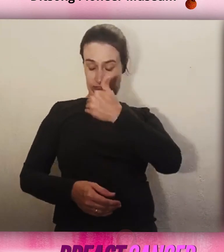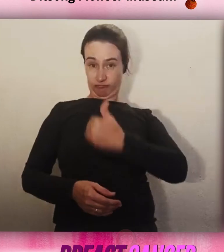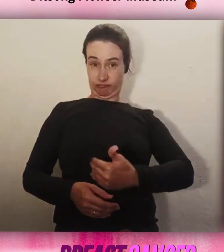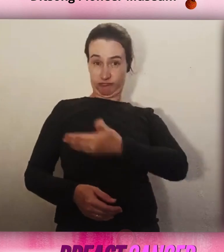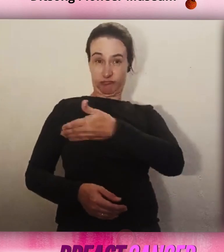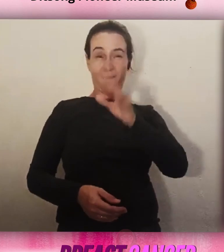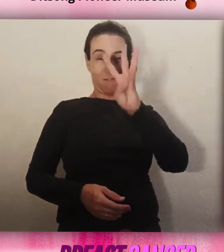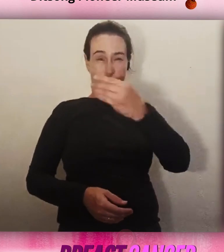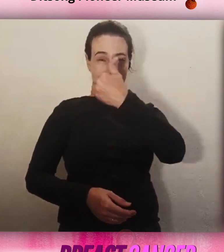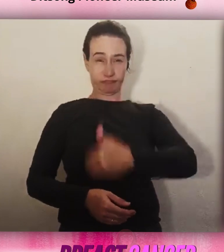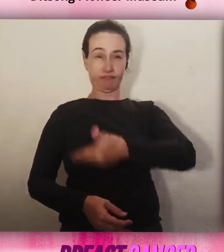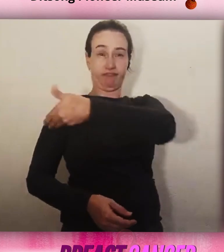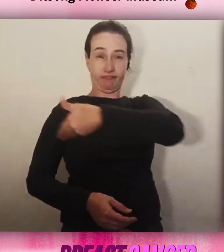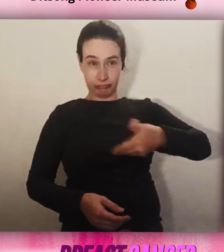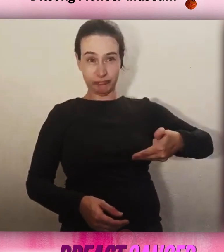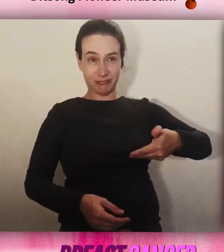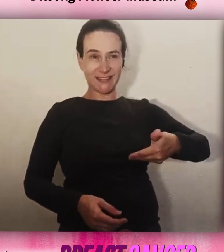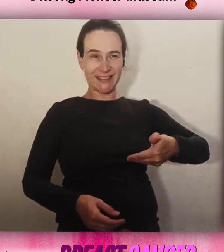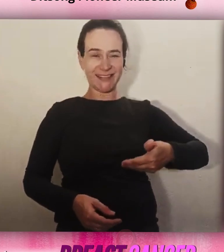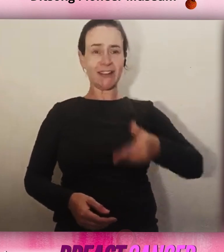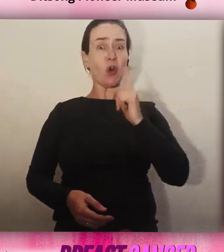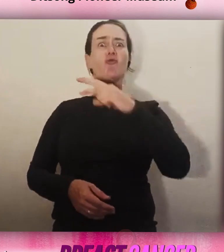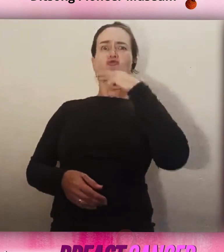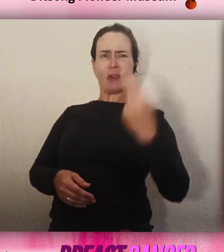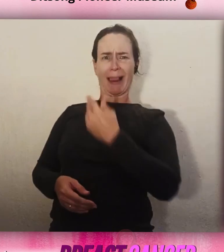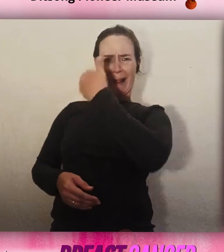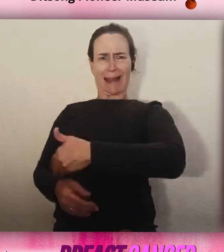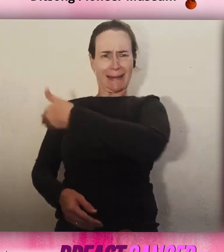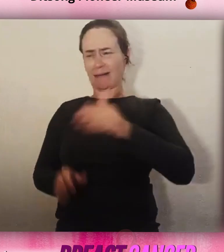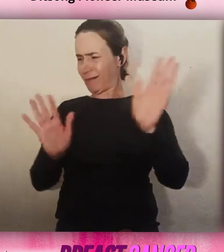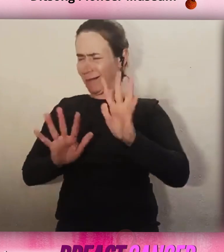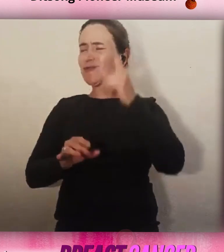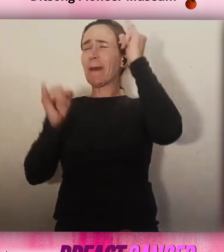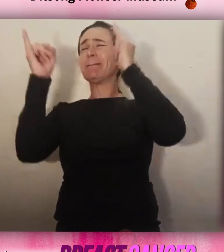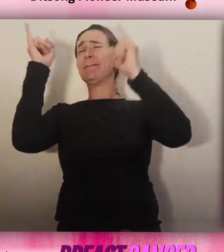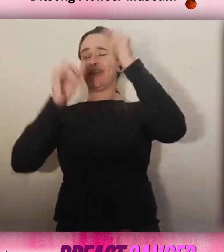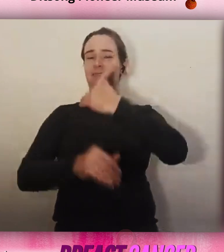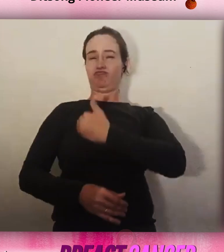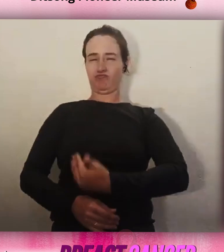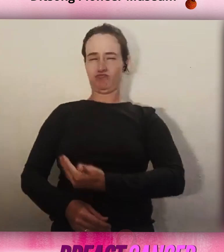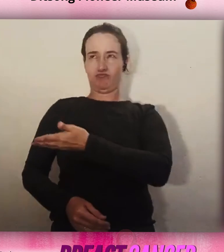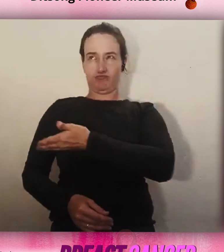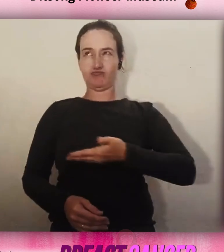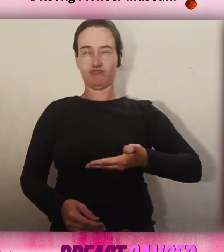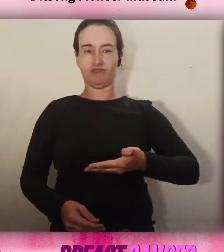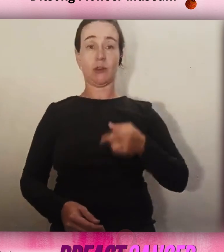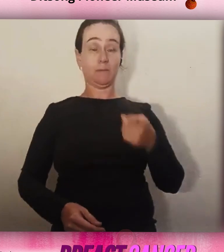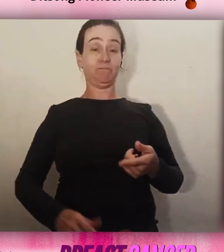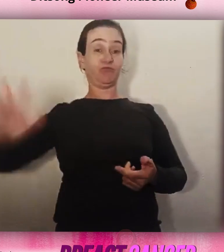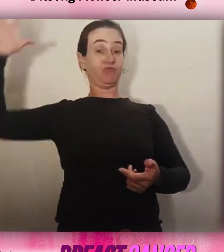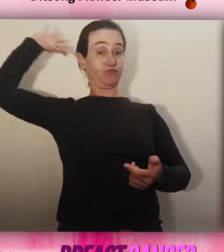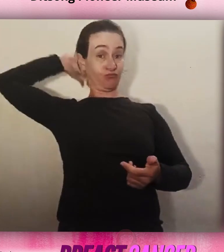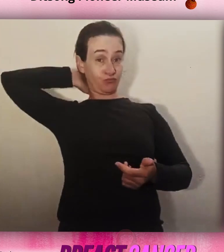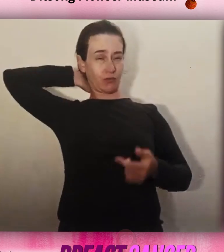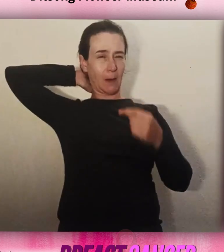to divide your breast into 4, okay, Section. imaginary Right. sections. Yeah, please not literal. Yes. So then what you're going to do